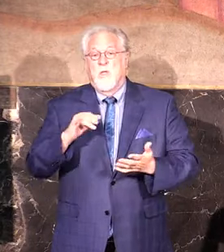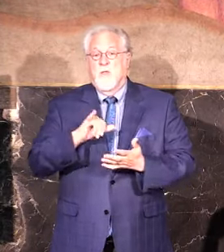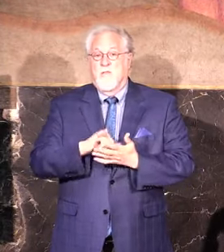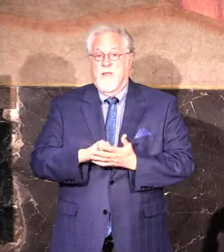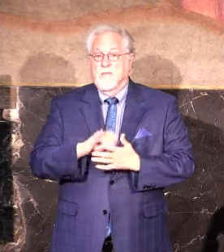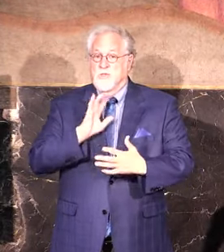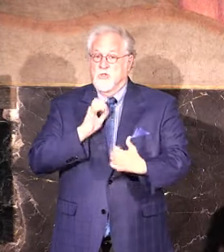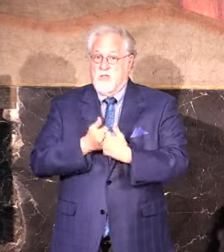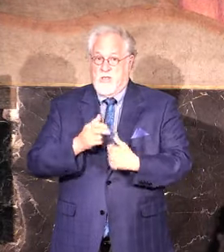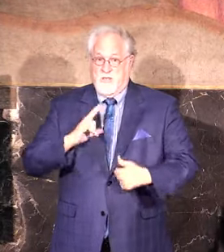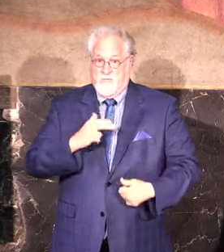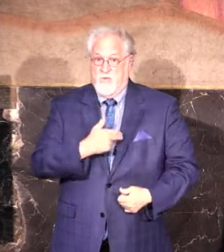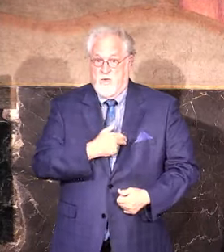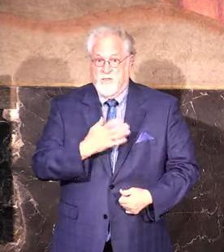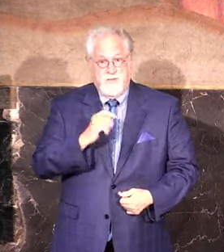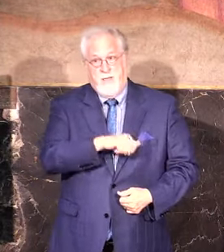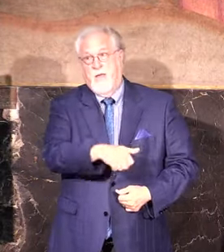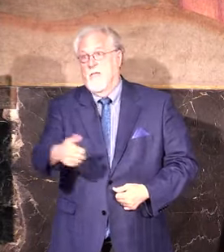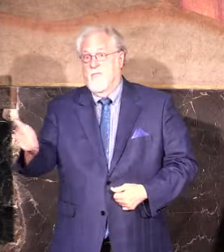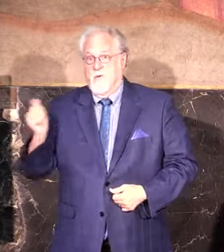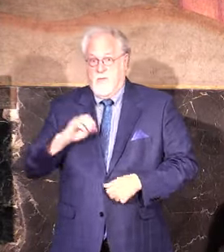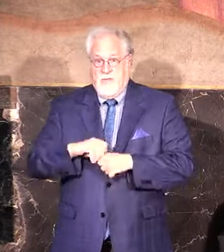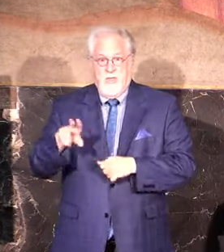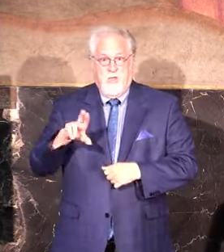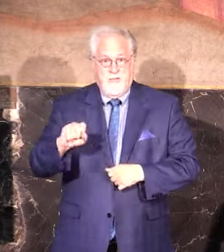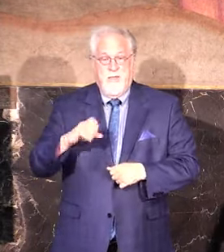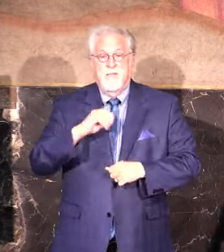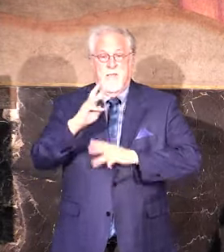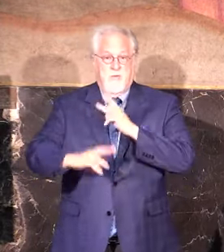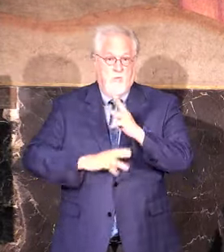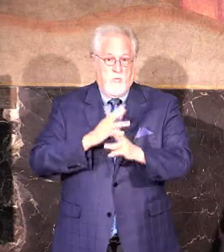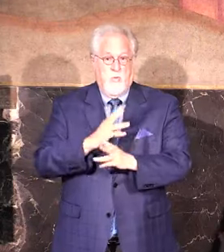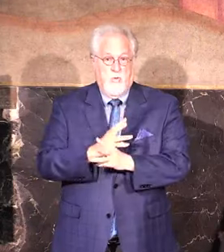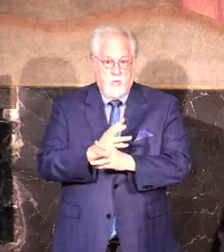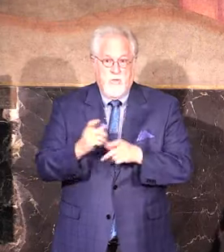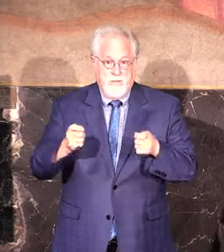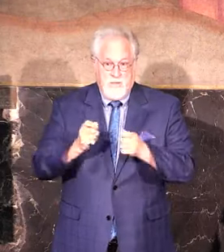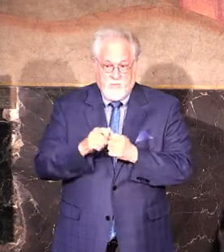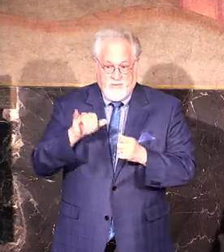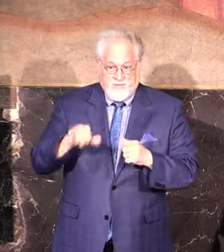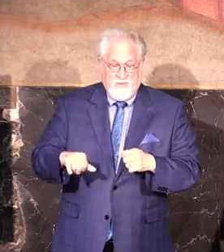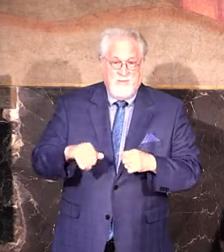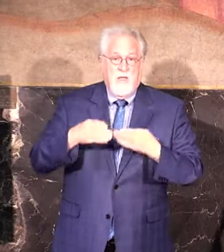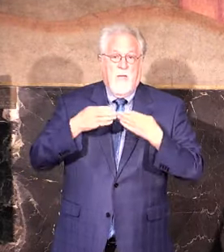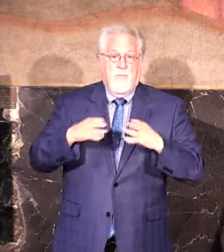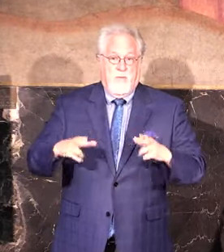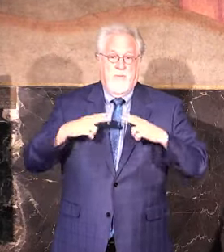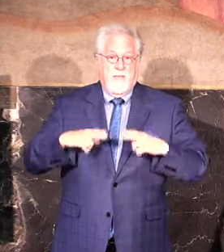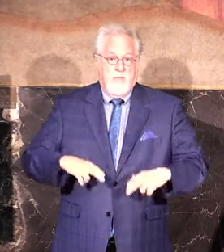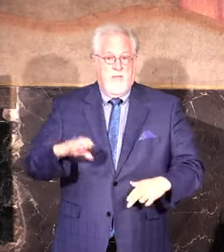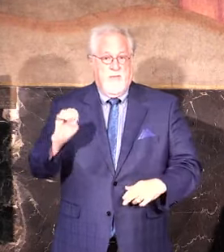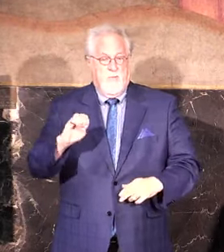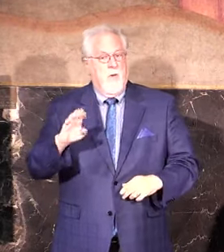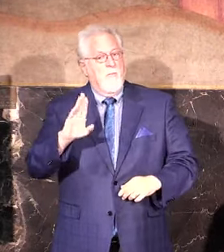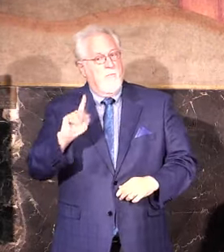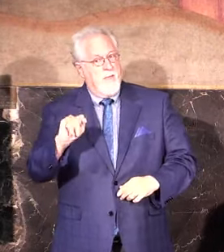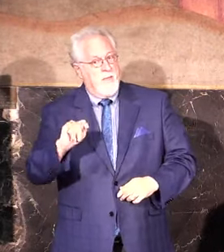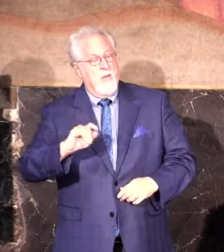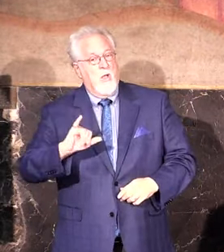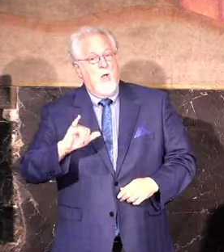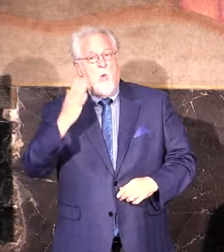real challenge for us and everybody else across the country and across the world in dealing with this public health emergency. But it's also why